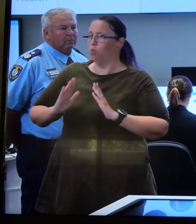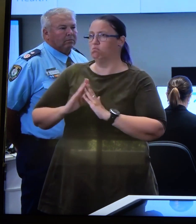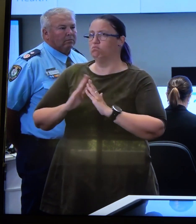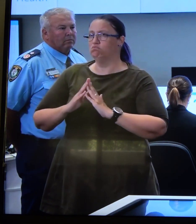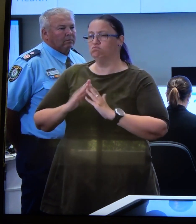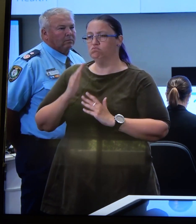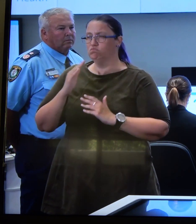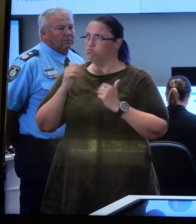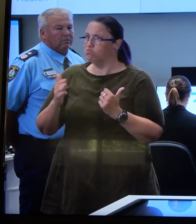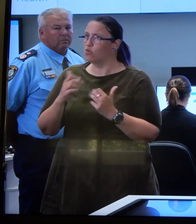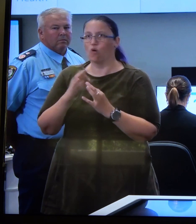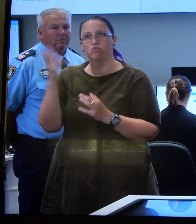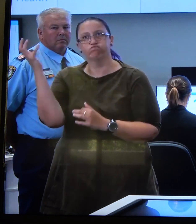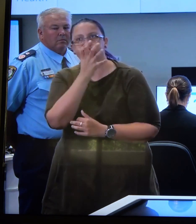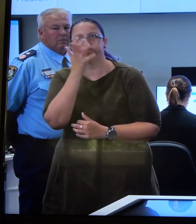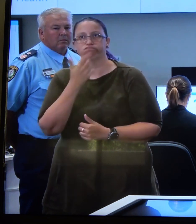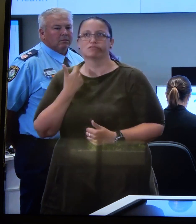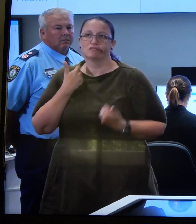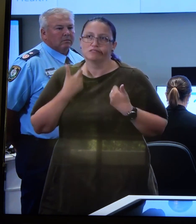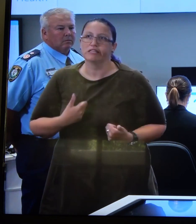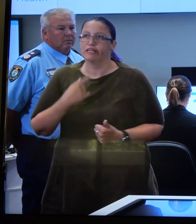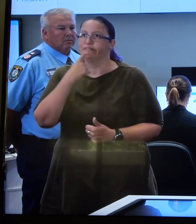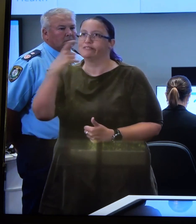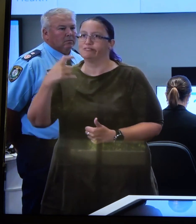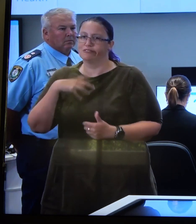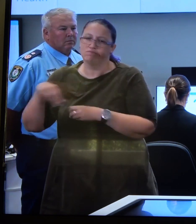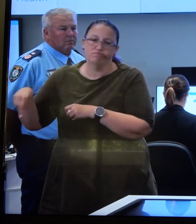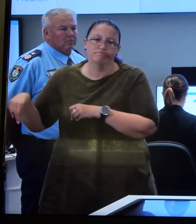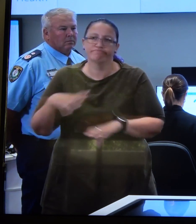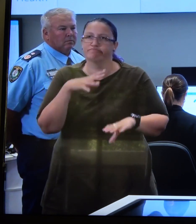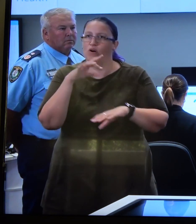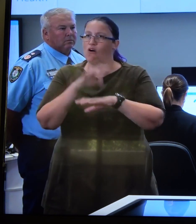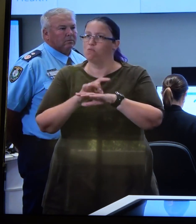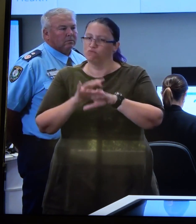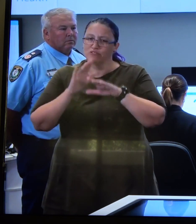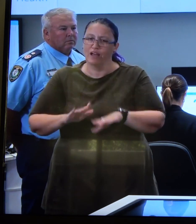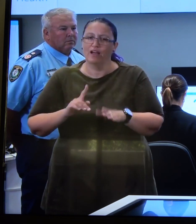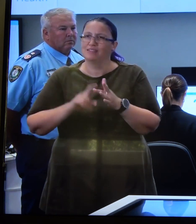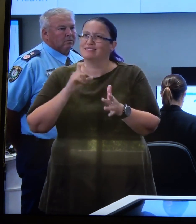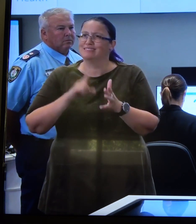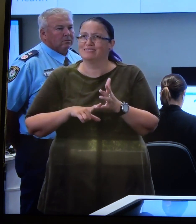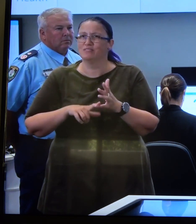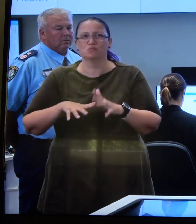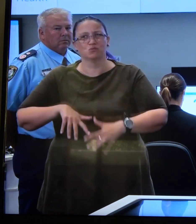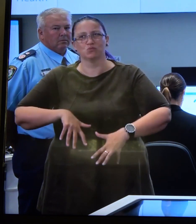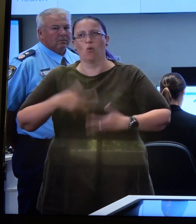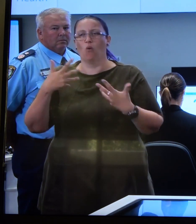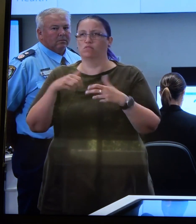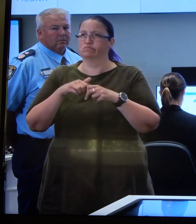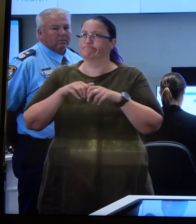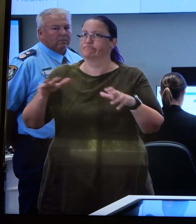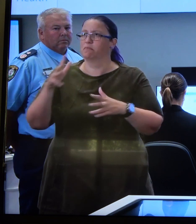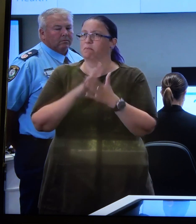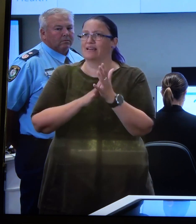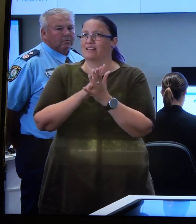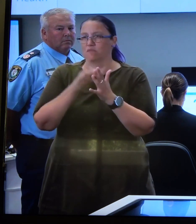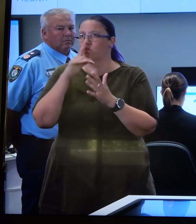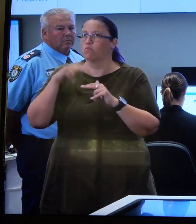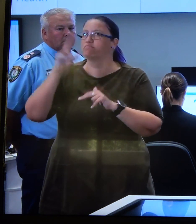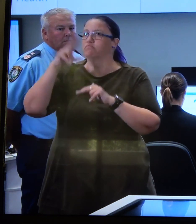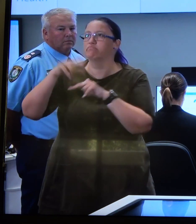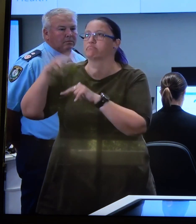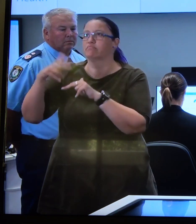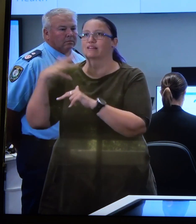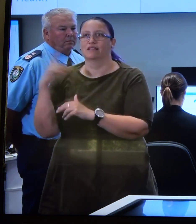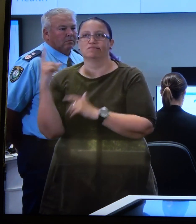see an escalation in the number of people who need intensive care in hospitals, and that's our aim, to keep that number down.